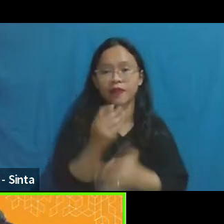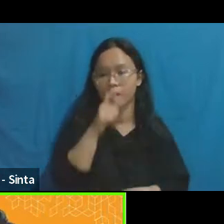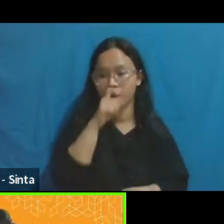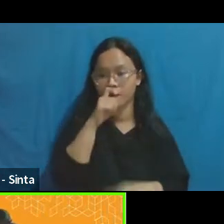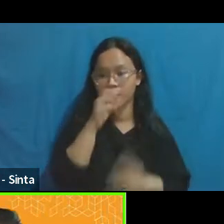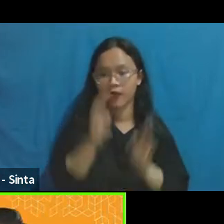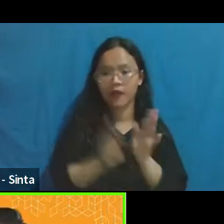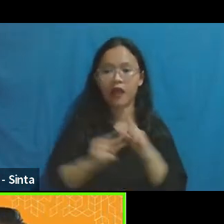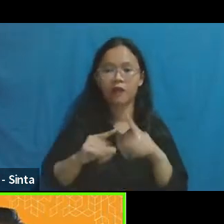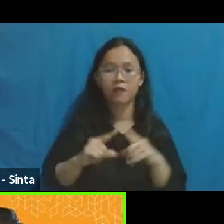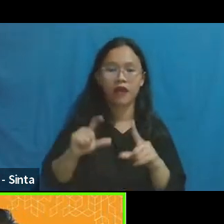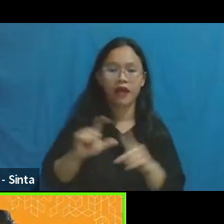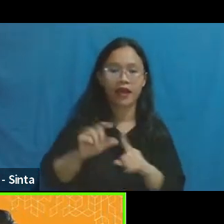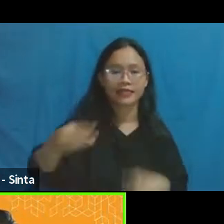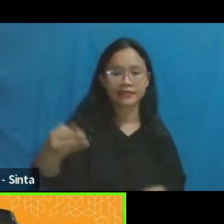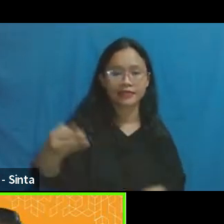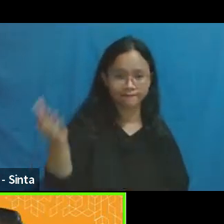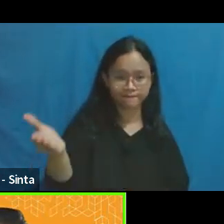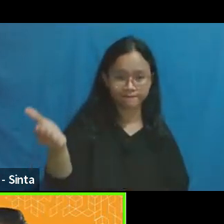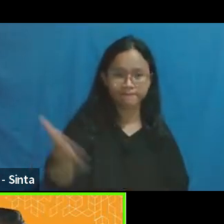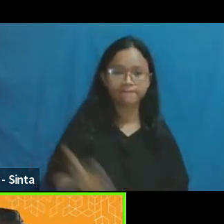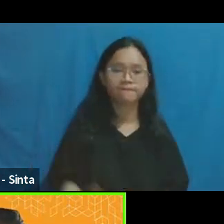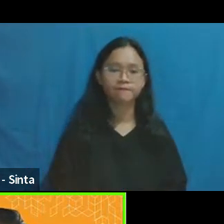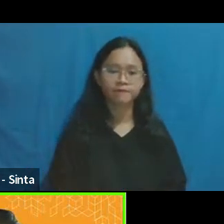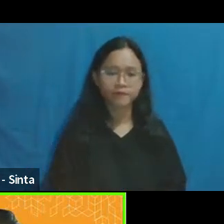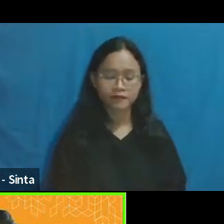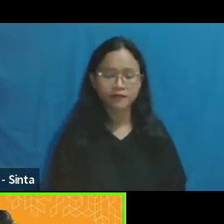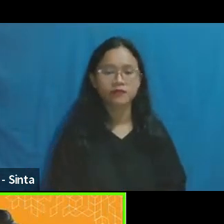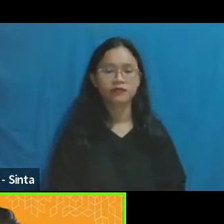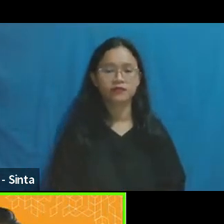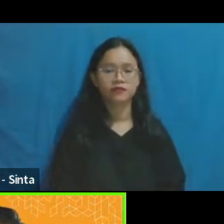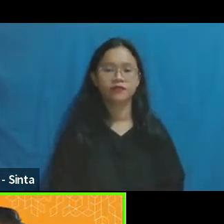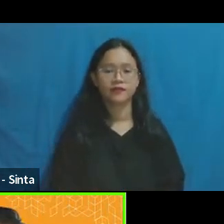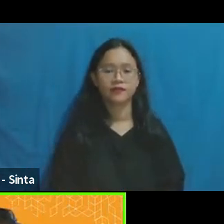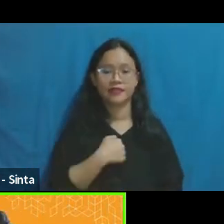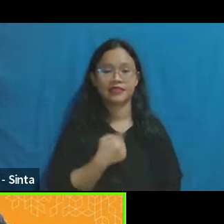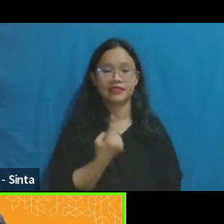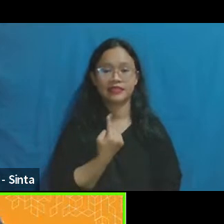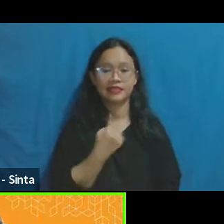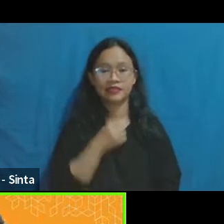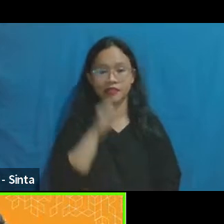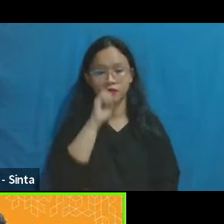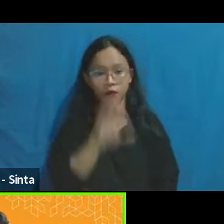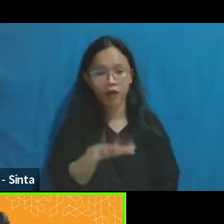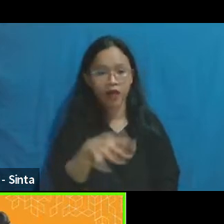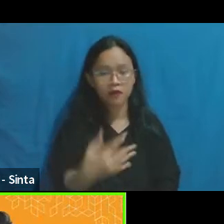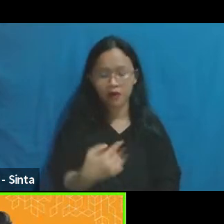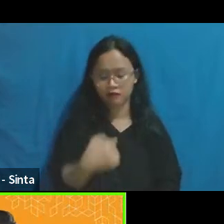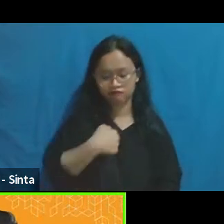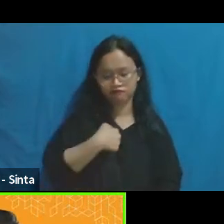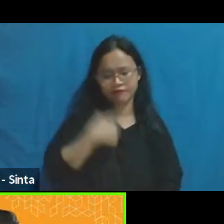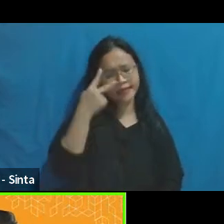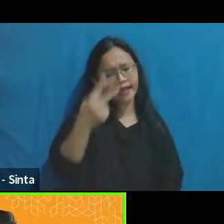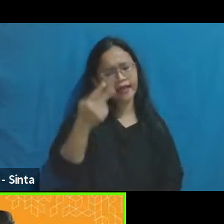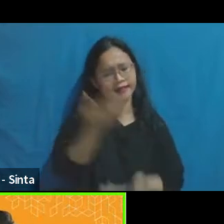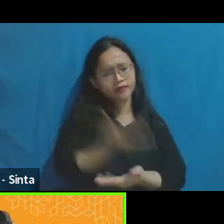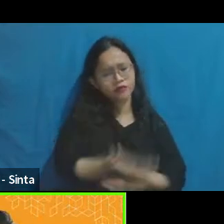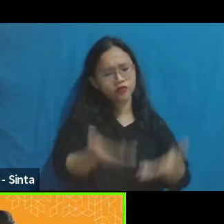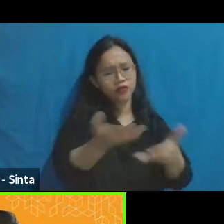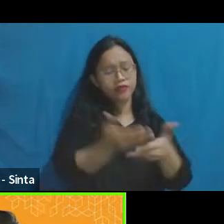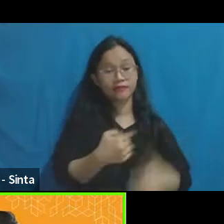say from very personal perspective. I've